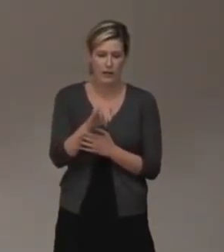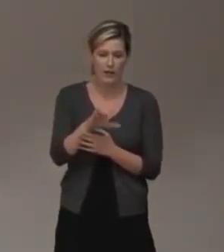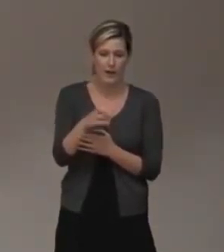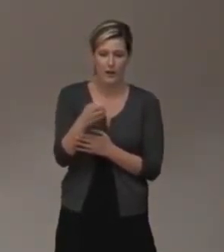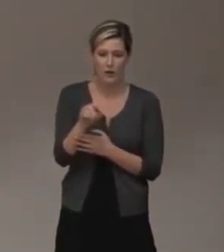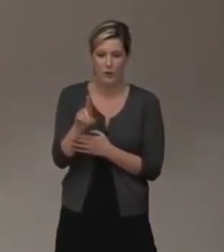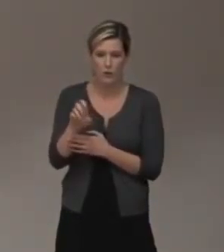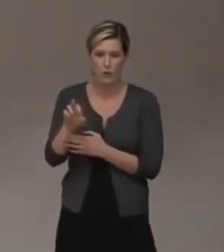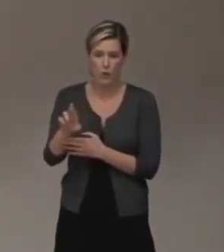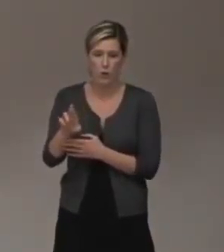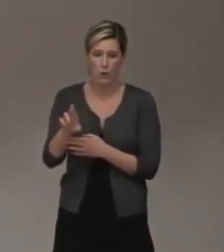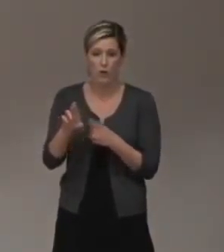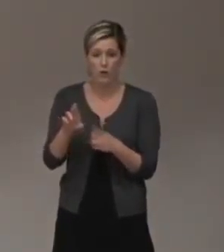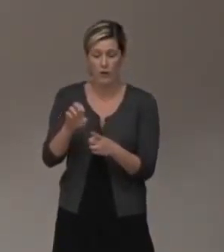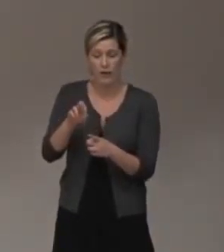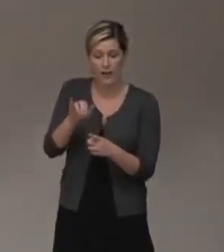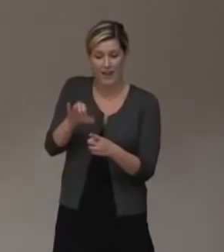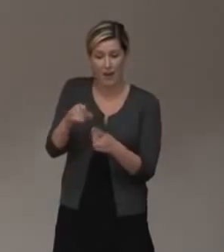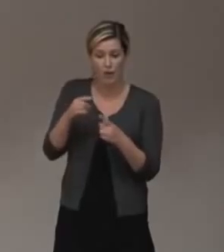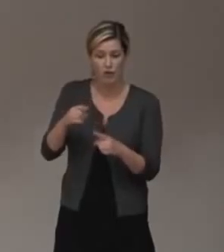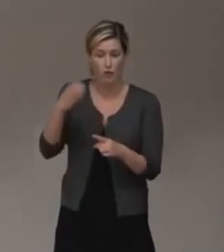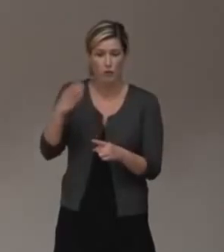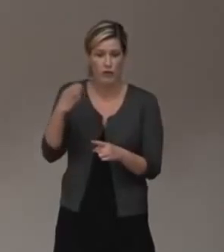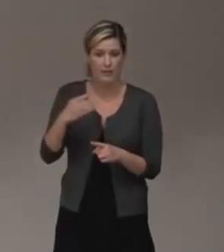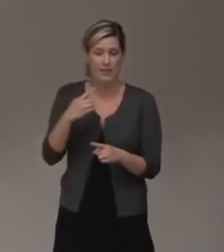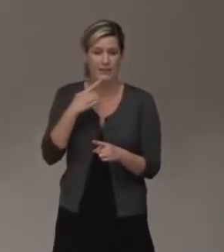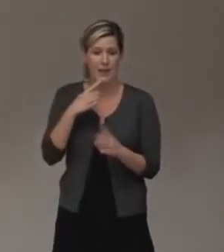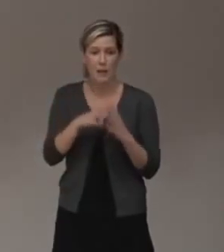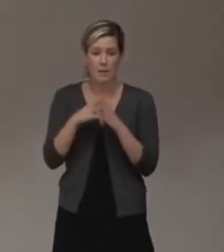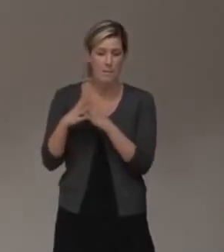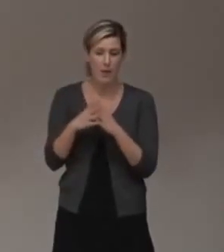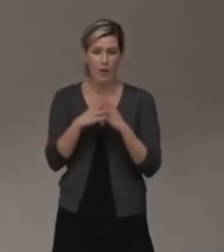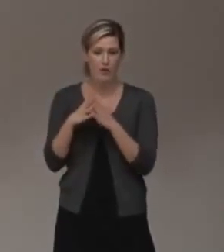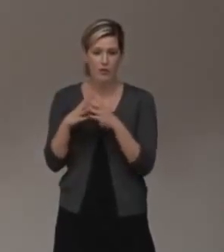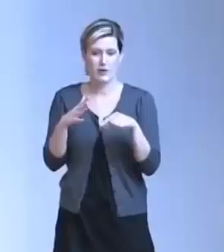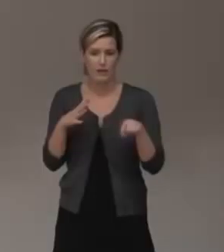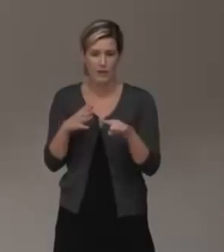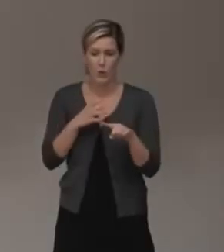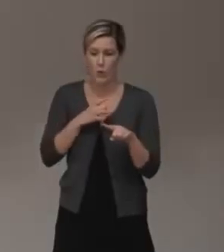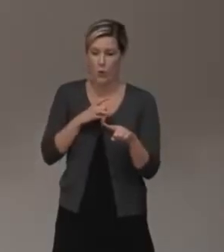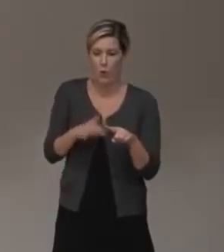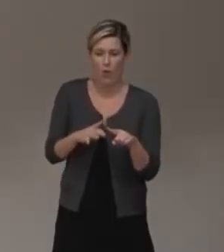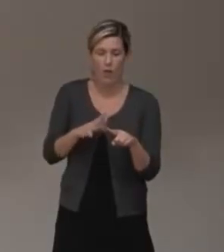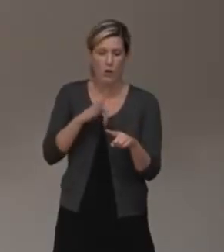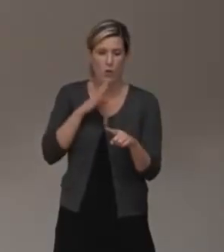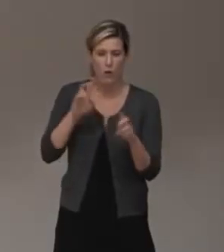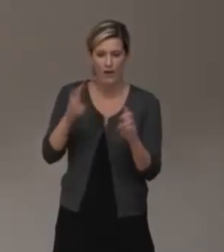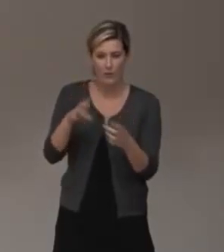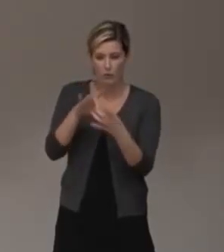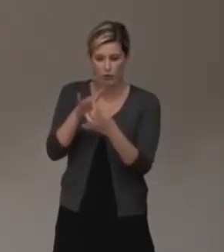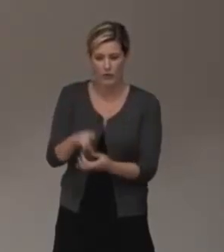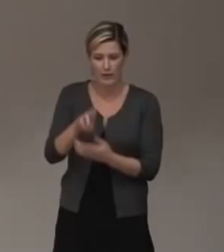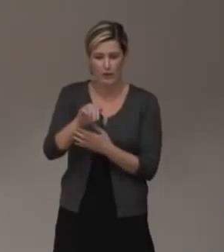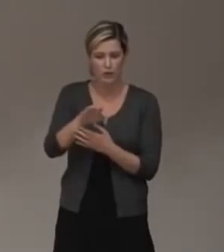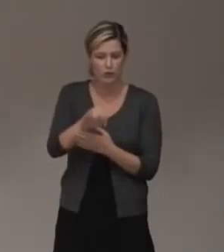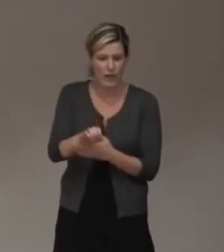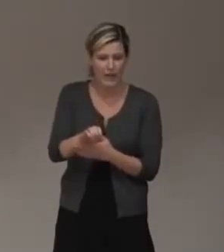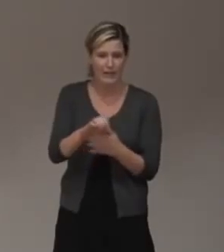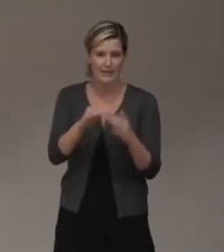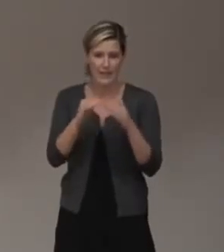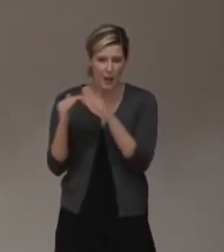in a public presentation, said, Americans don't like talking about issues related to race and justice